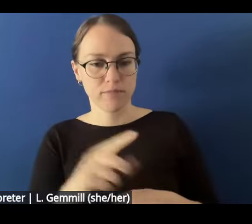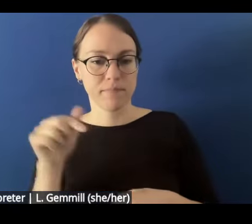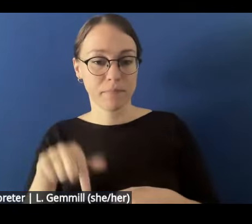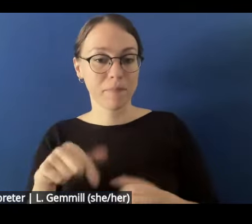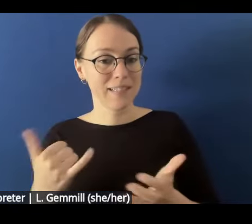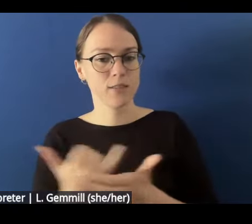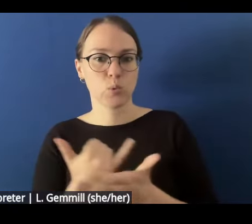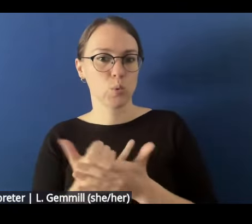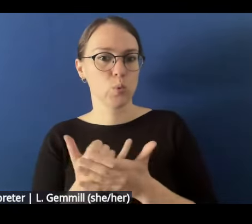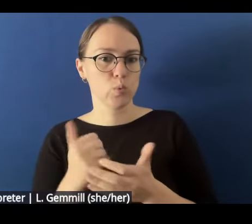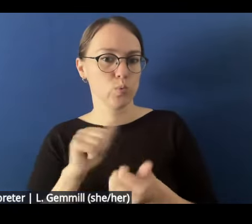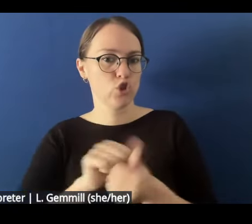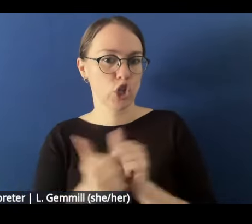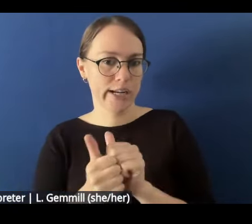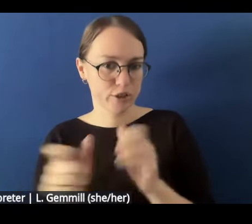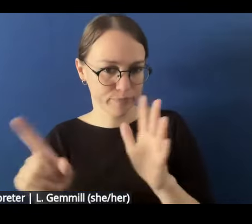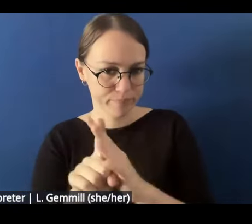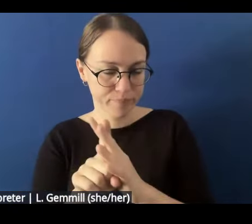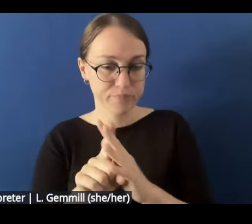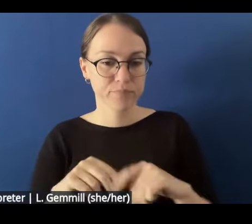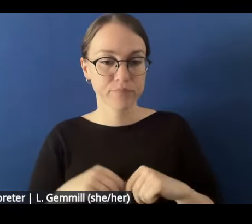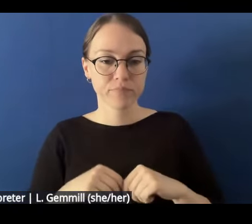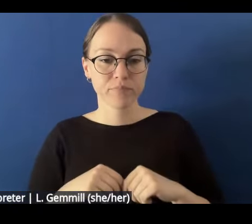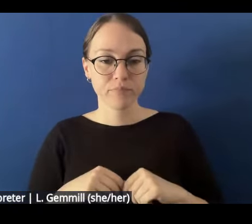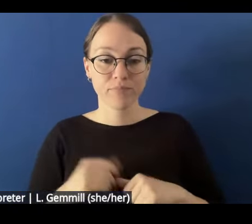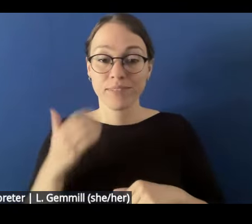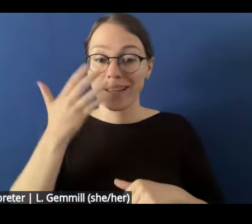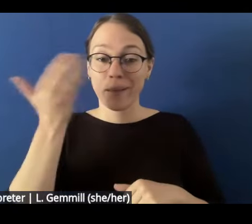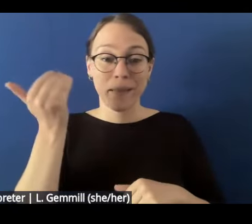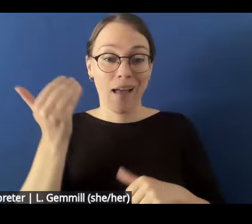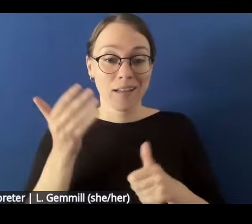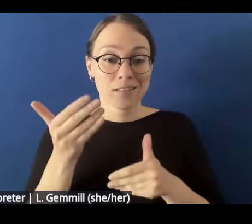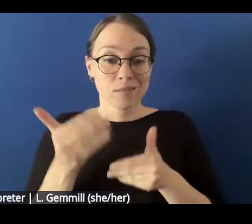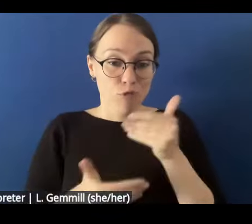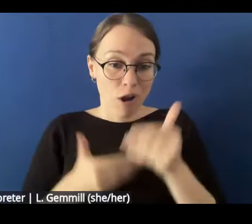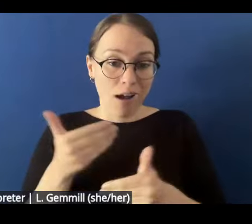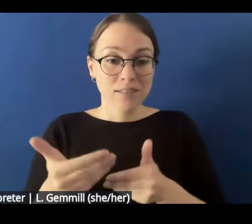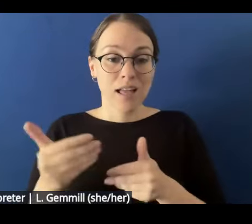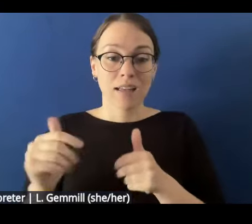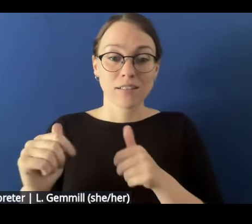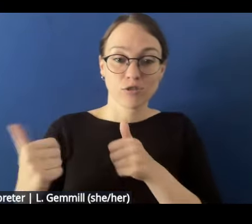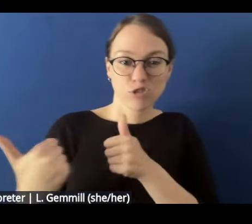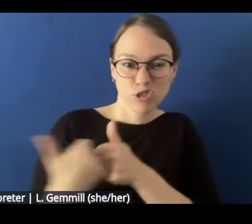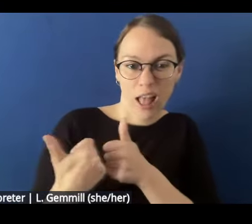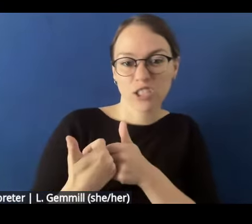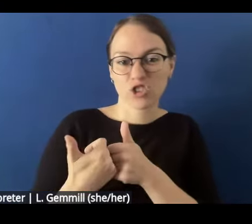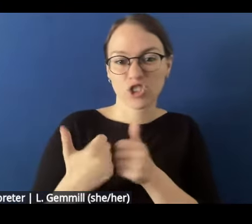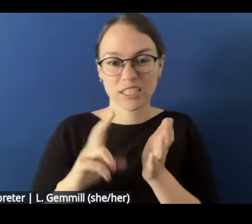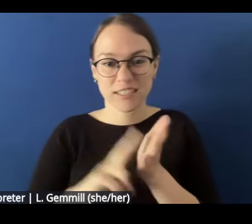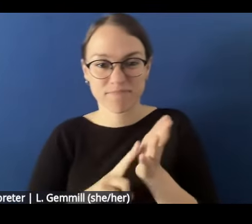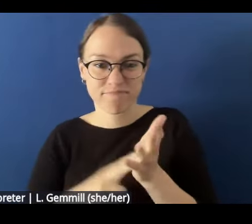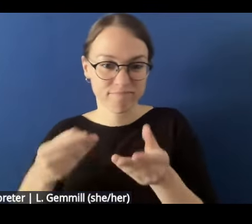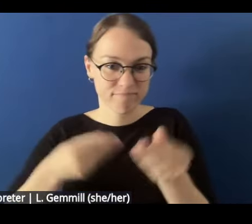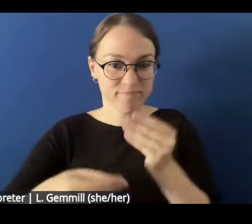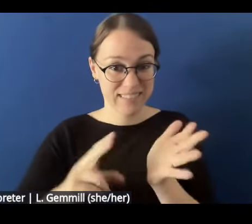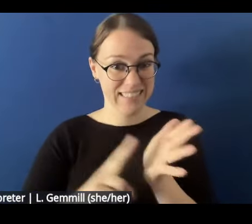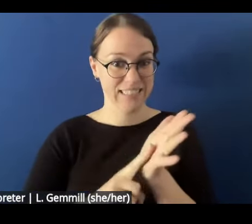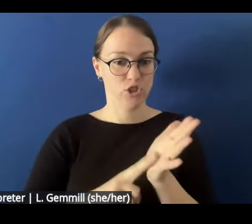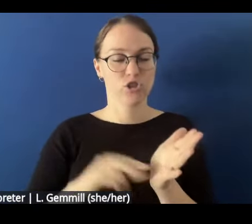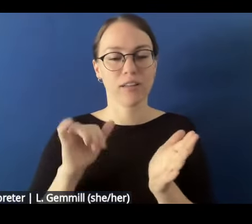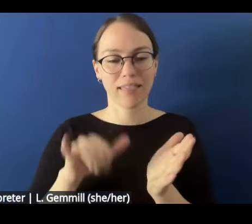want to do, because this whole process with challenging circulator signatures is a new process for us, what